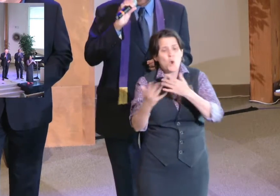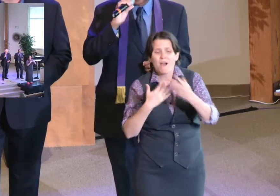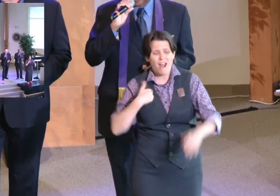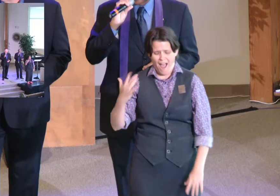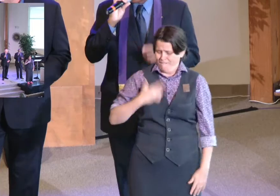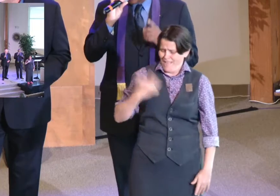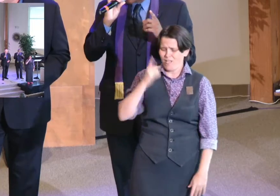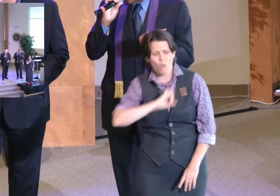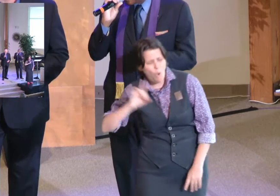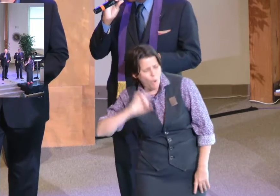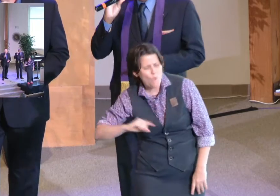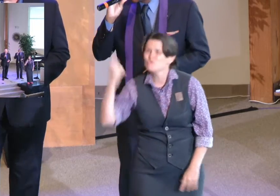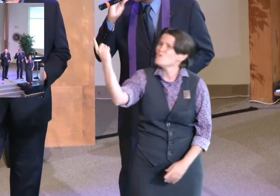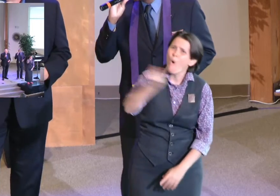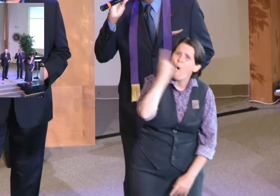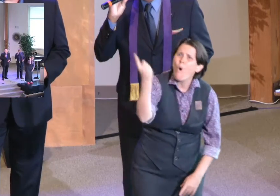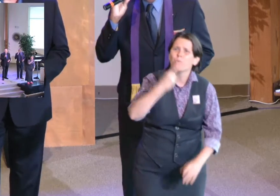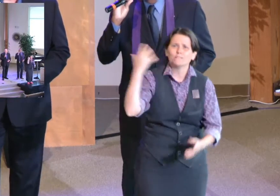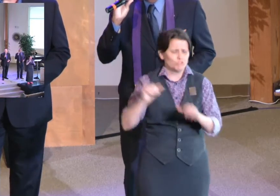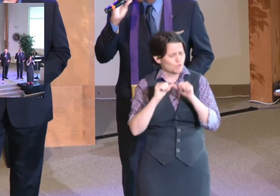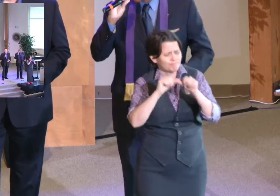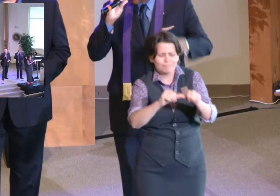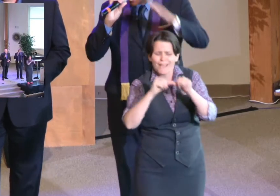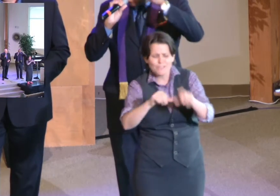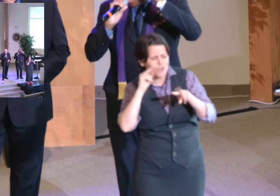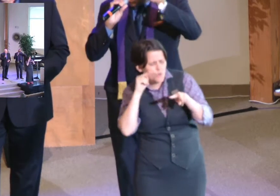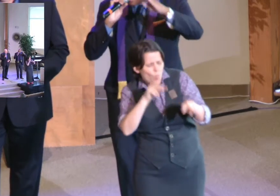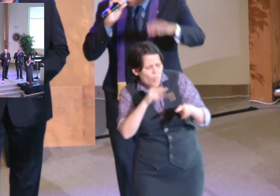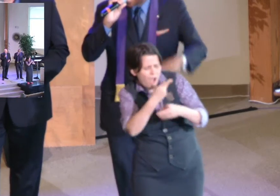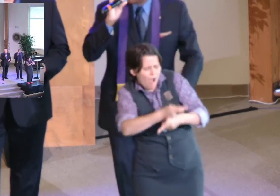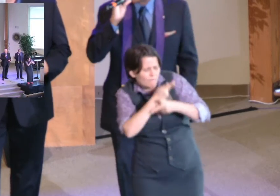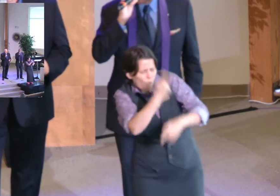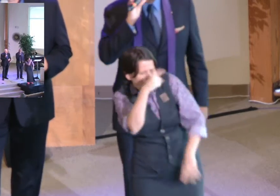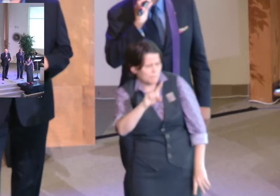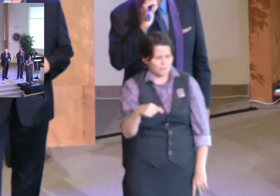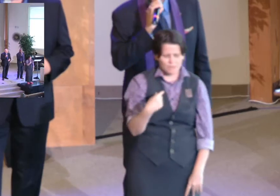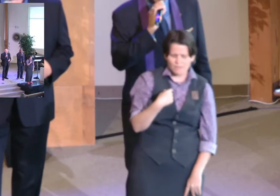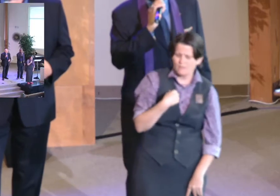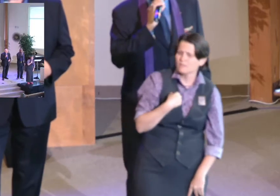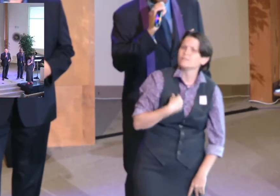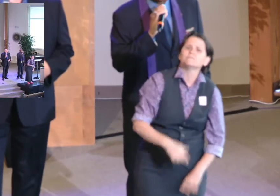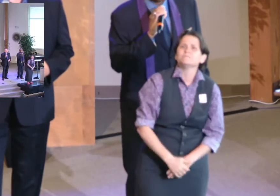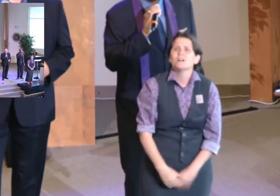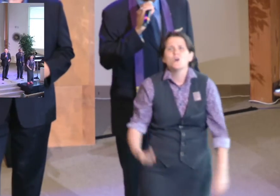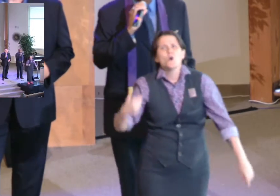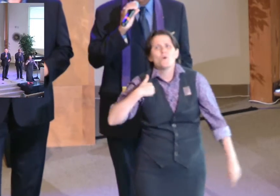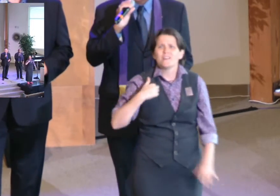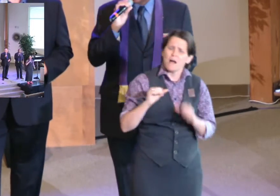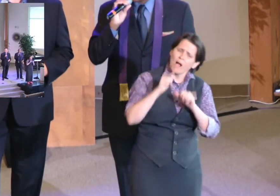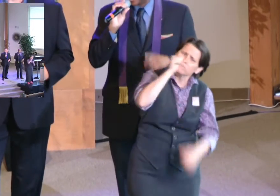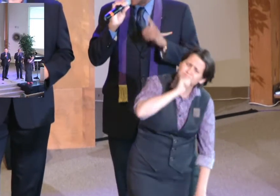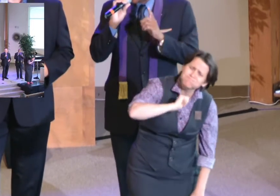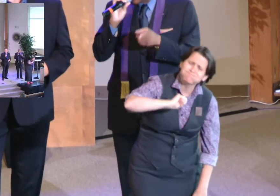yes. looking out. For me. When I was going through, he kept on looking Keep out. on Looking out for